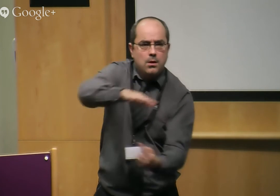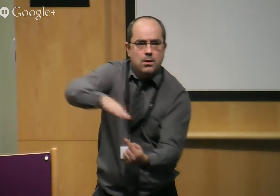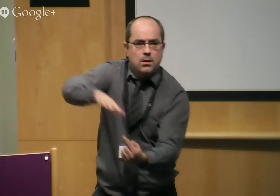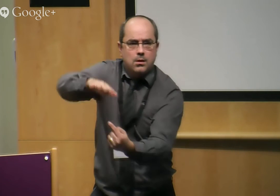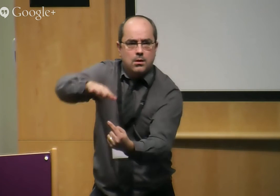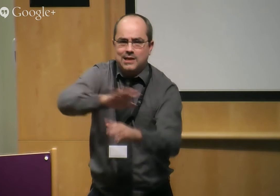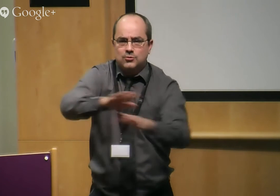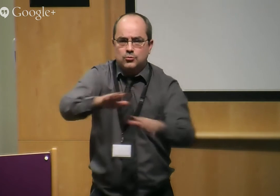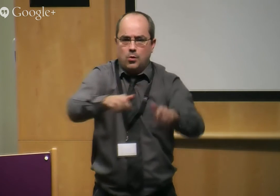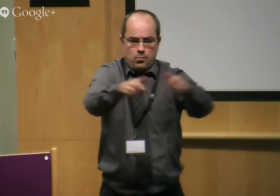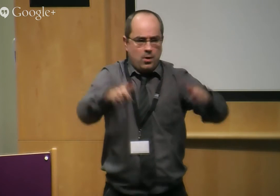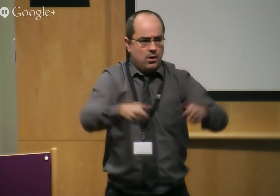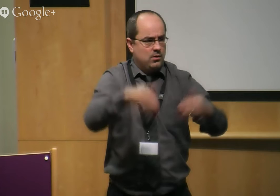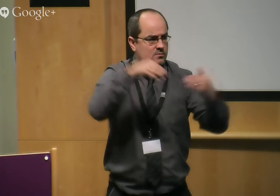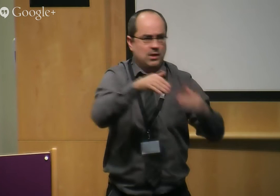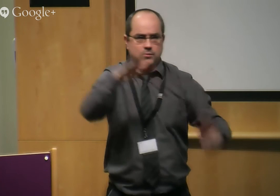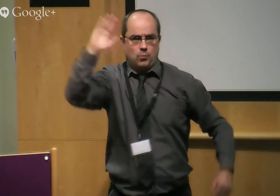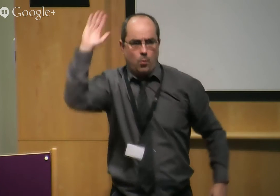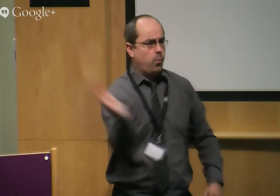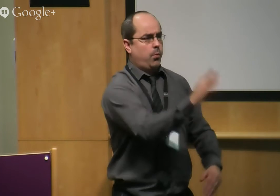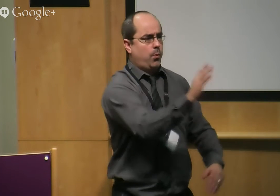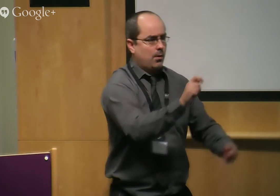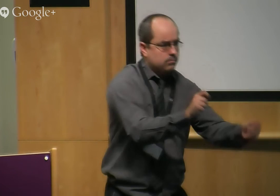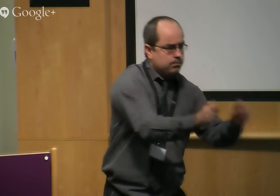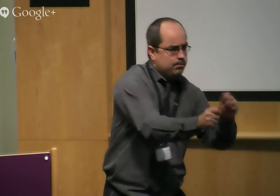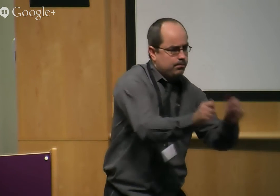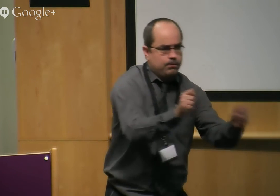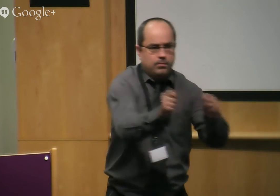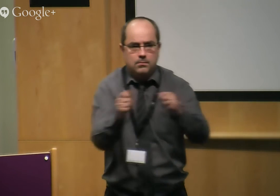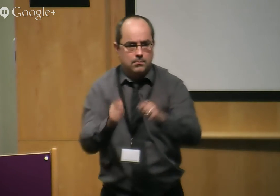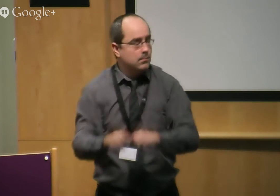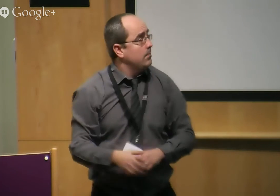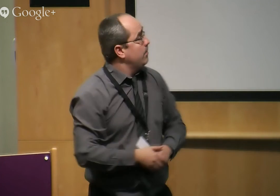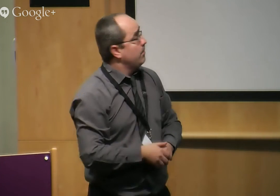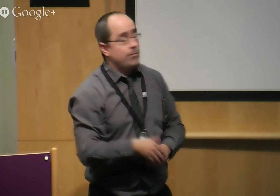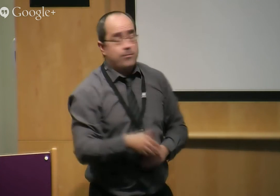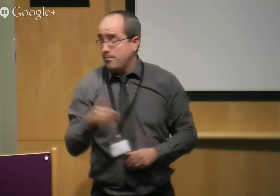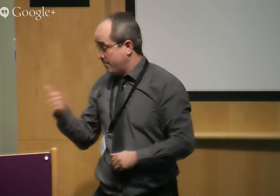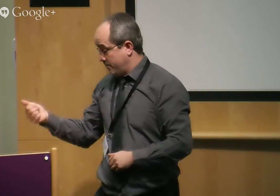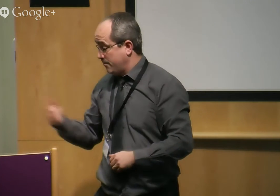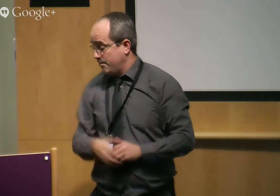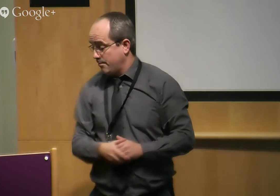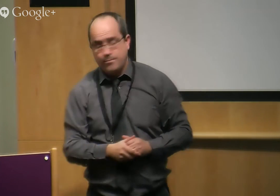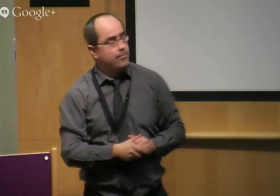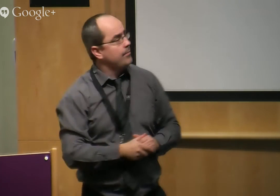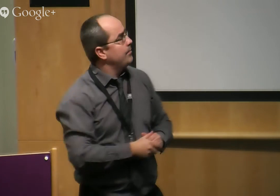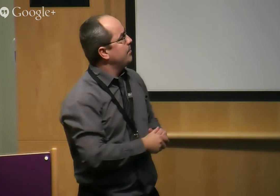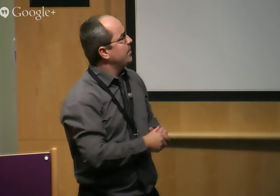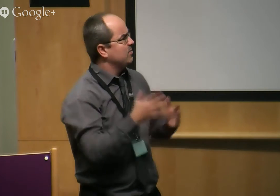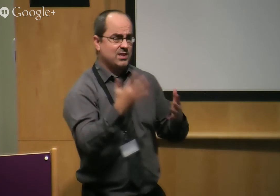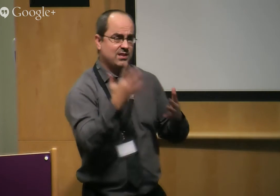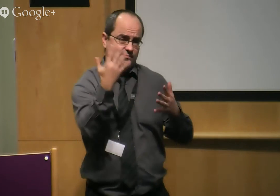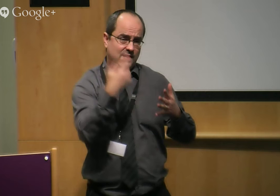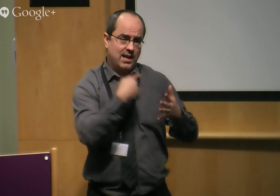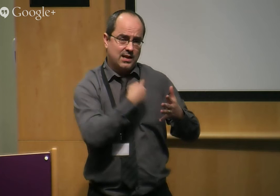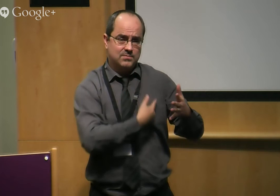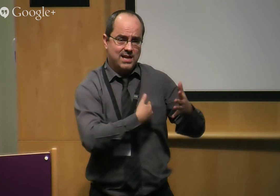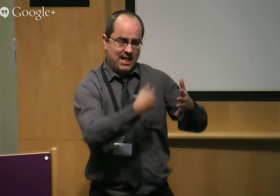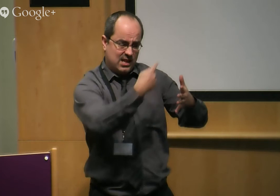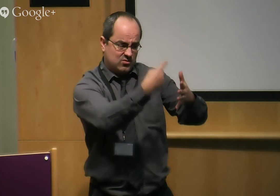and access at a local level to where they are. That's what we want to happen. We want them to be able to access the